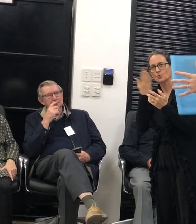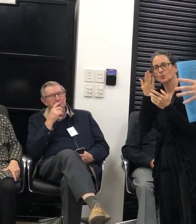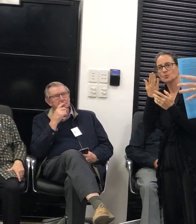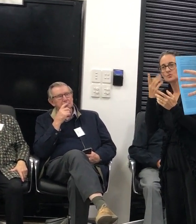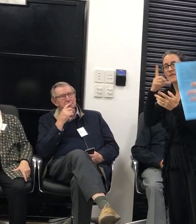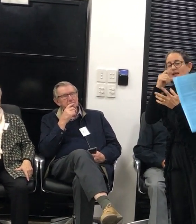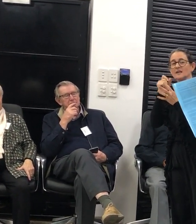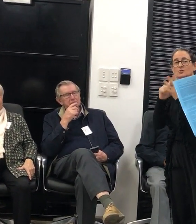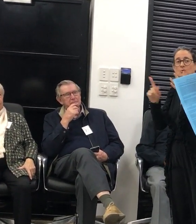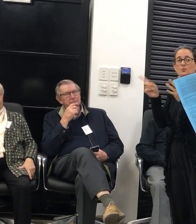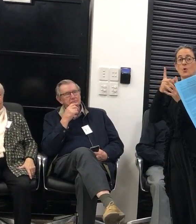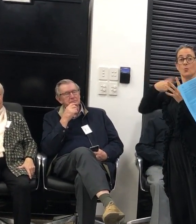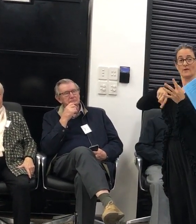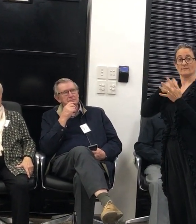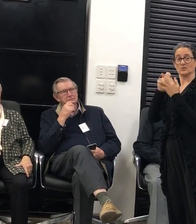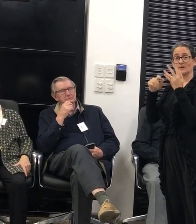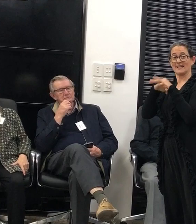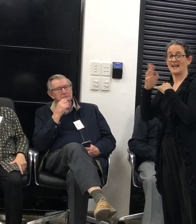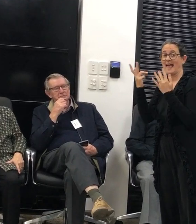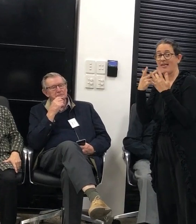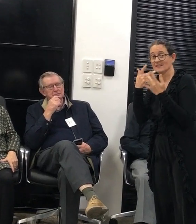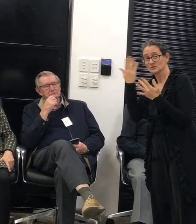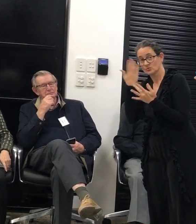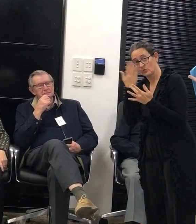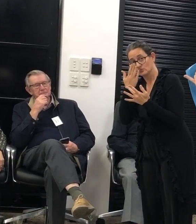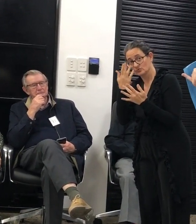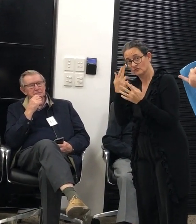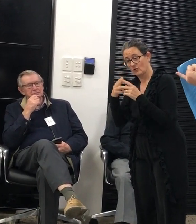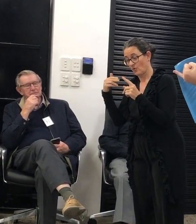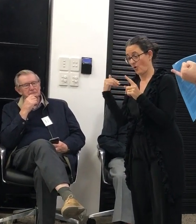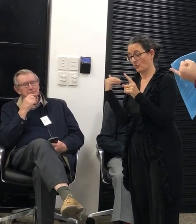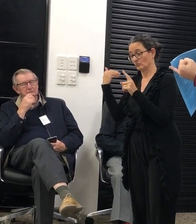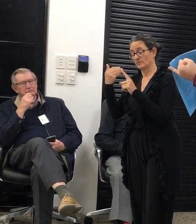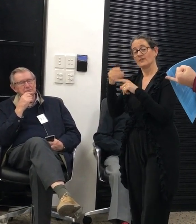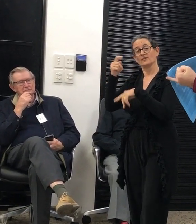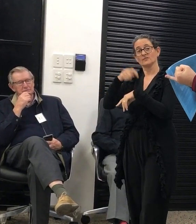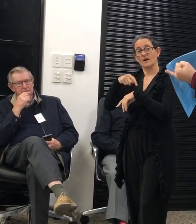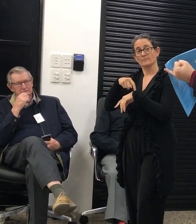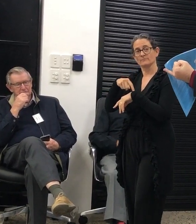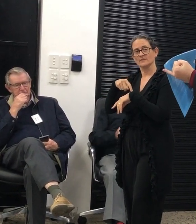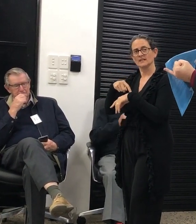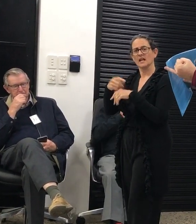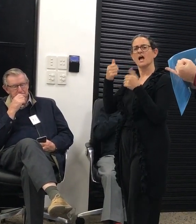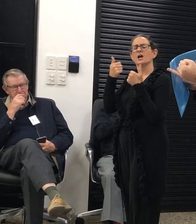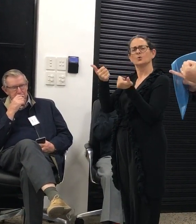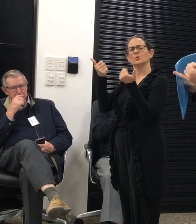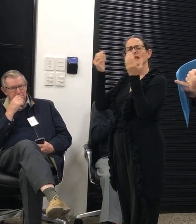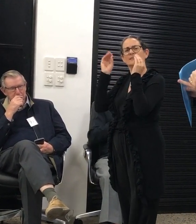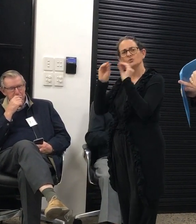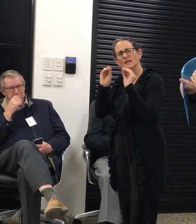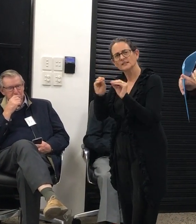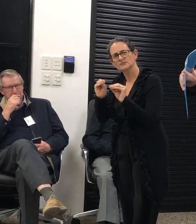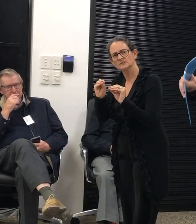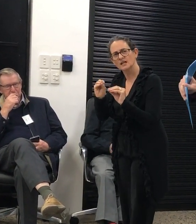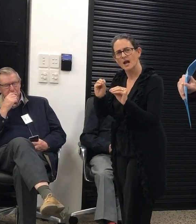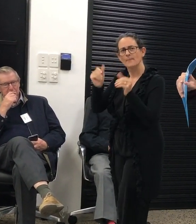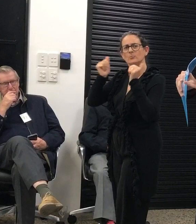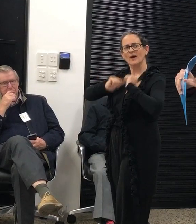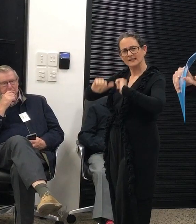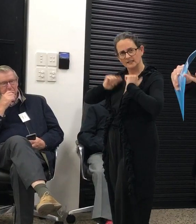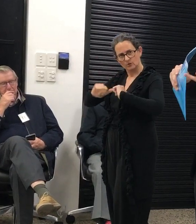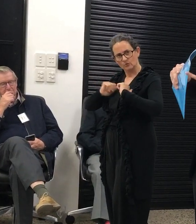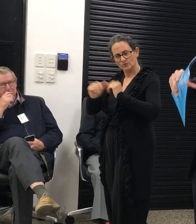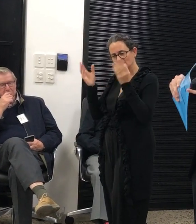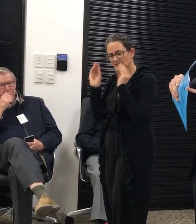other schools over longer periods of time. Get the kids a good education that is practical and that they can learn how to farm